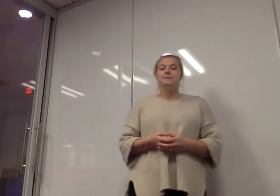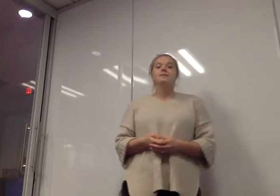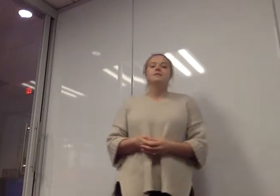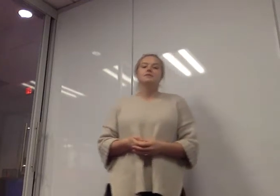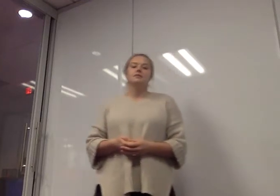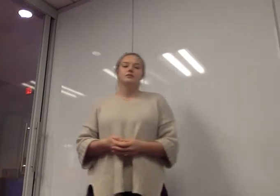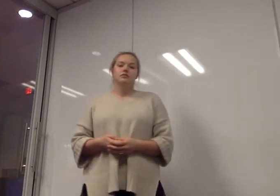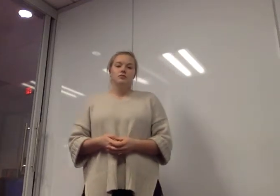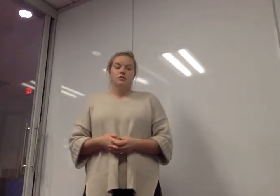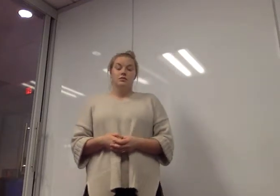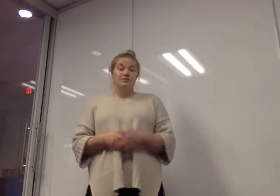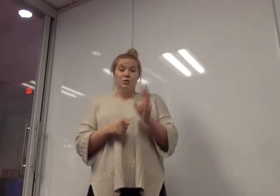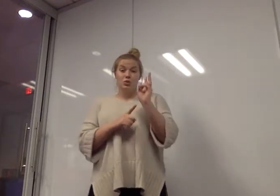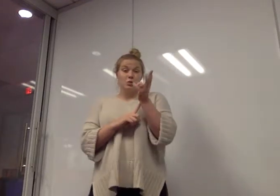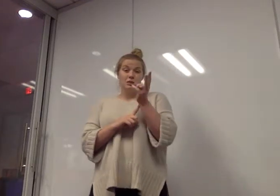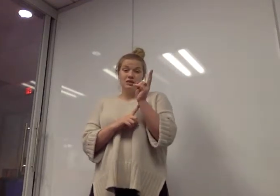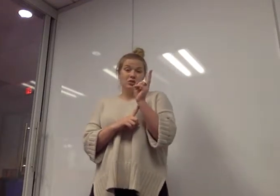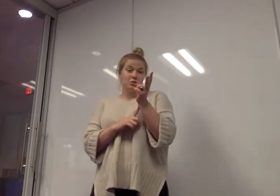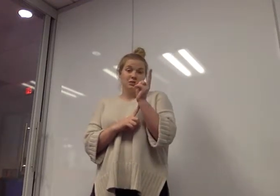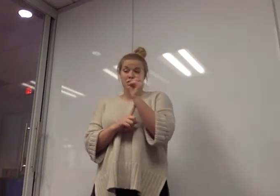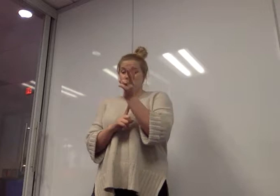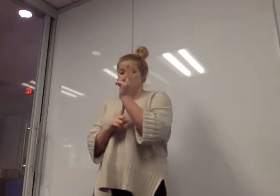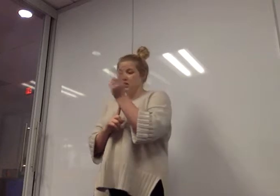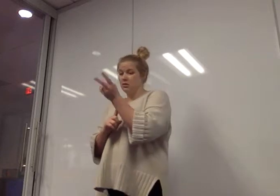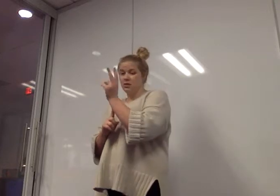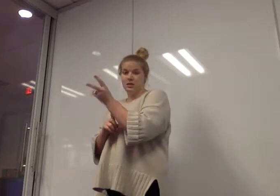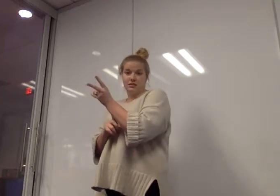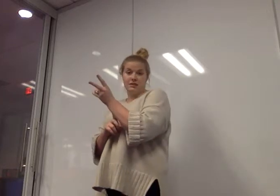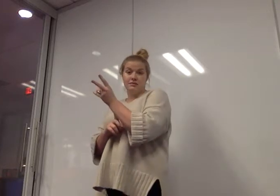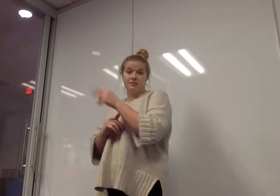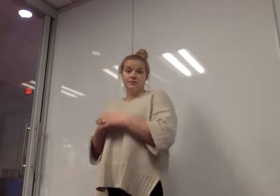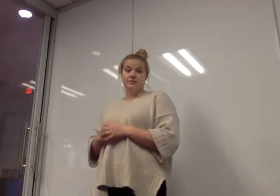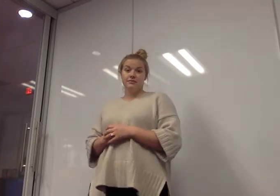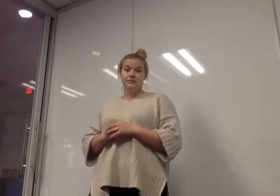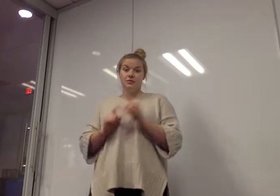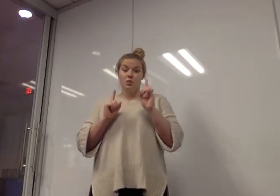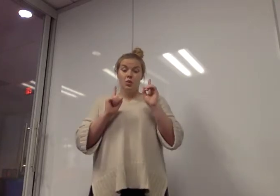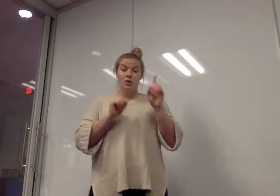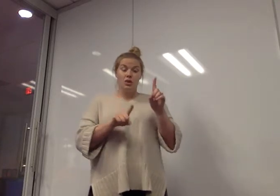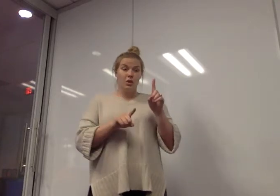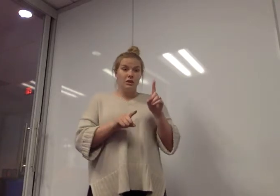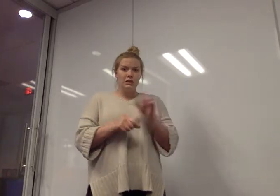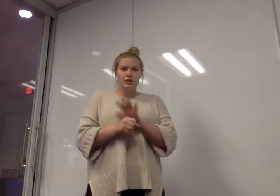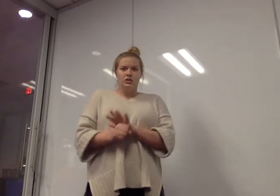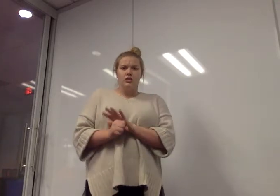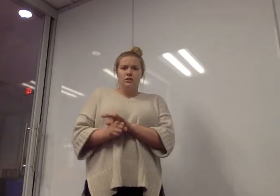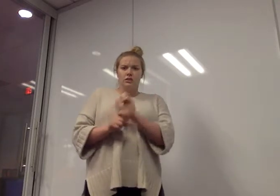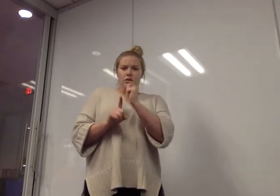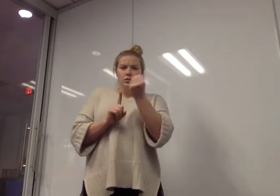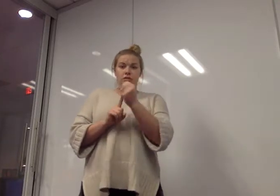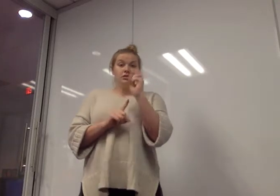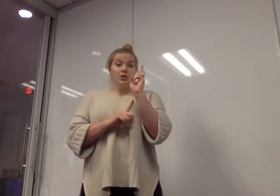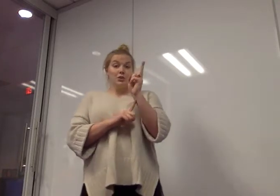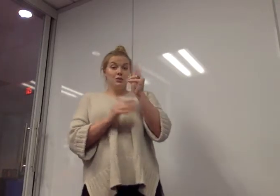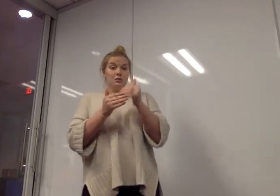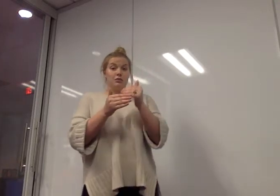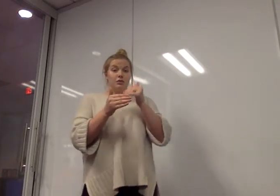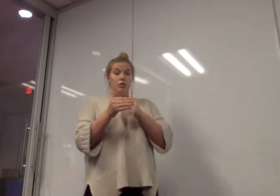minutes. 2 minutes, 2 minutes, 2 minutes. Before you go into the next stressful evaluative situation, for 2 minutes, try doing this in the